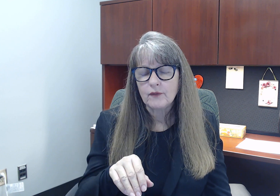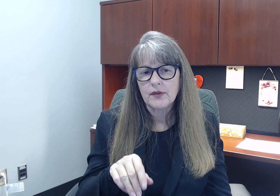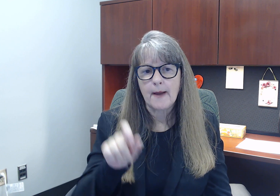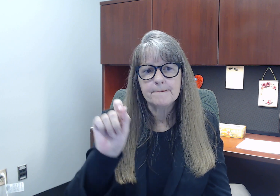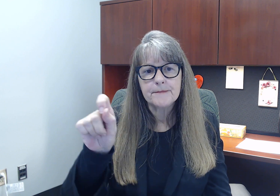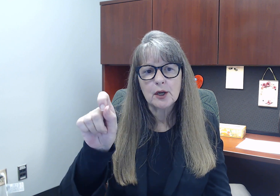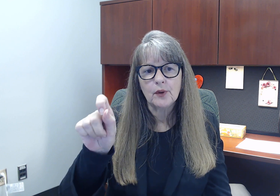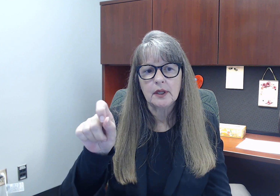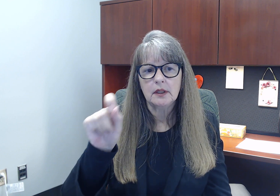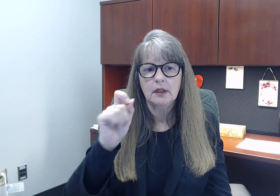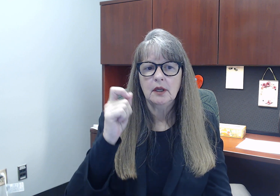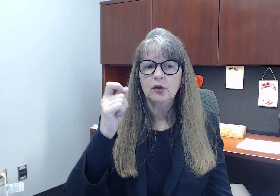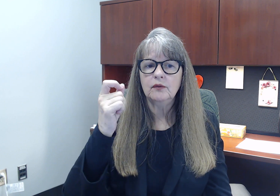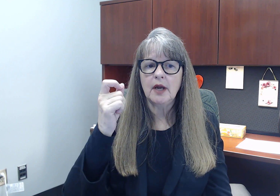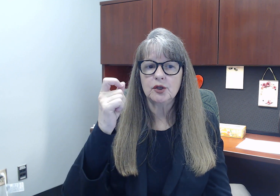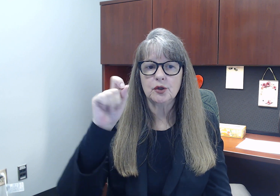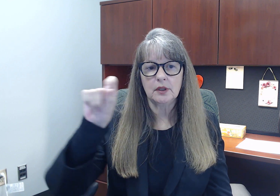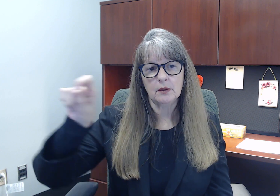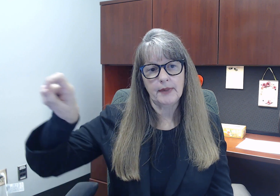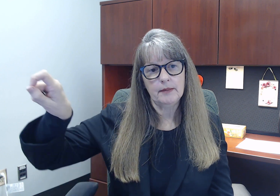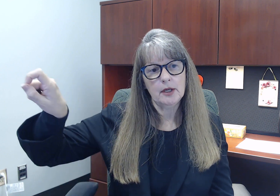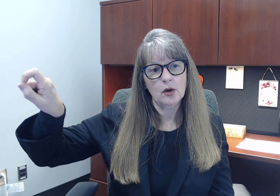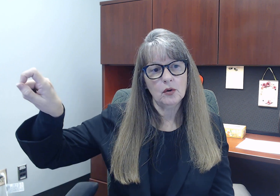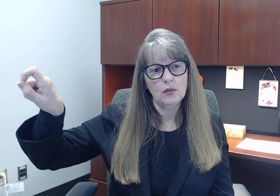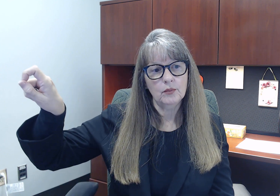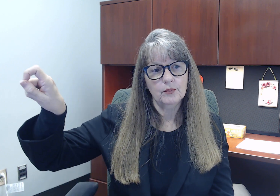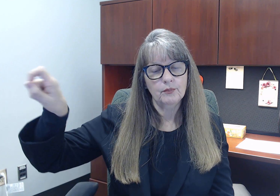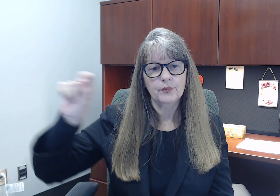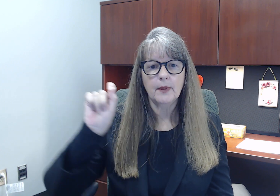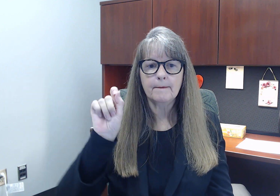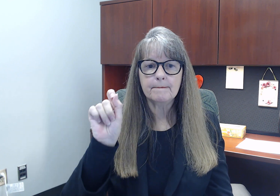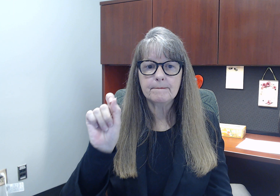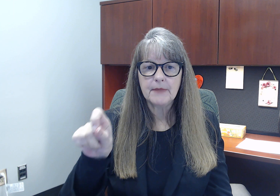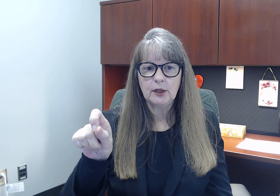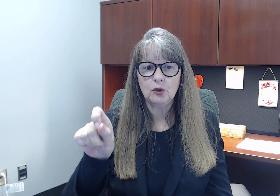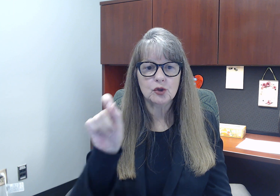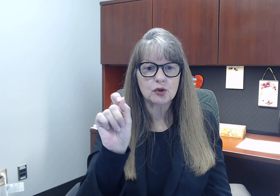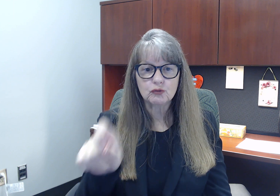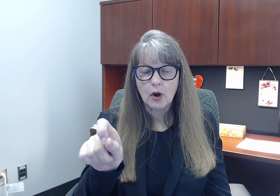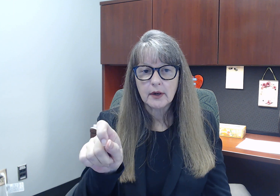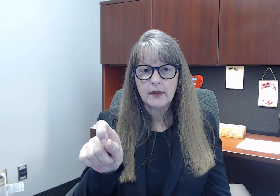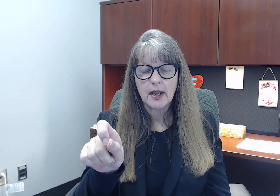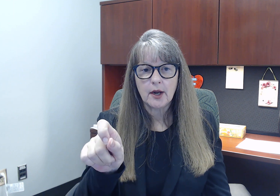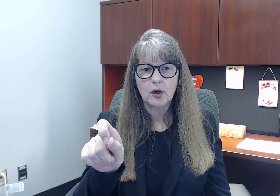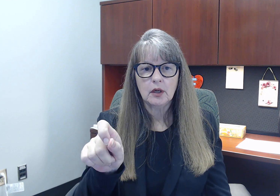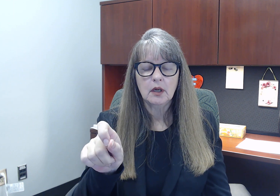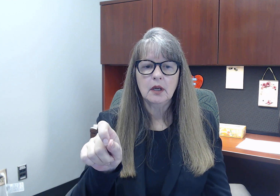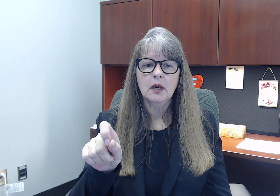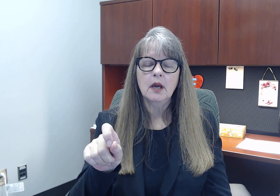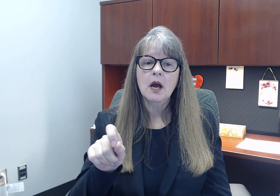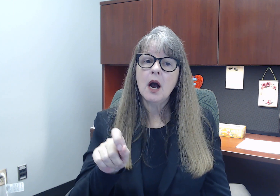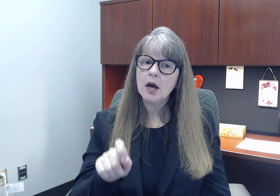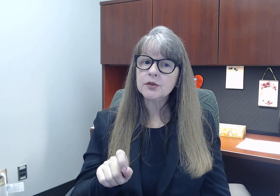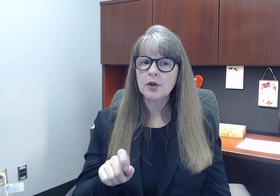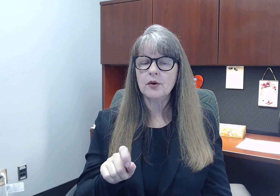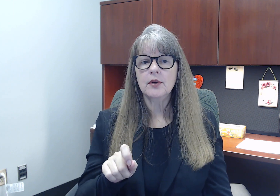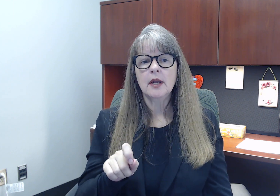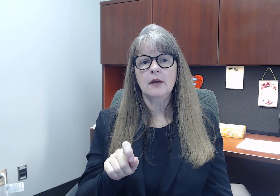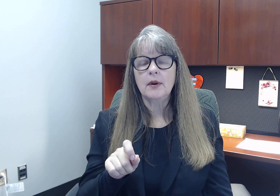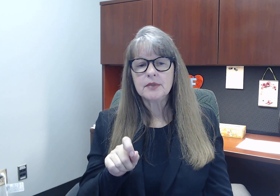that, period. You've got your little baby O, and you just draw it in the air. Also, if I'm telling